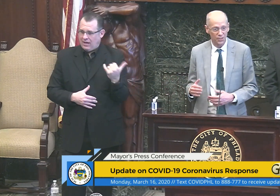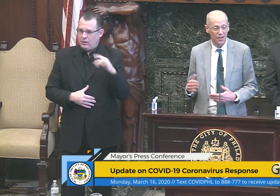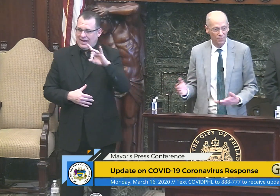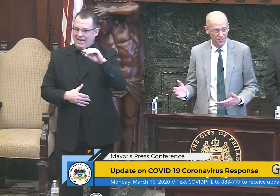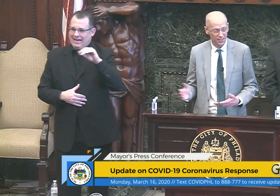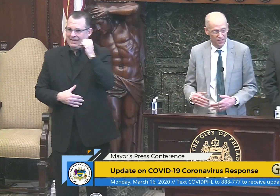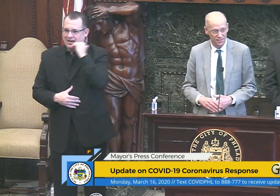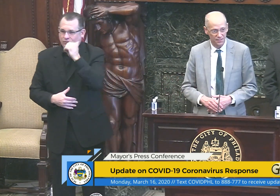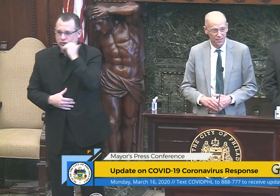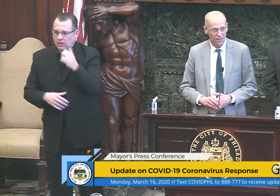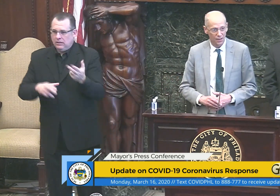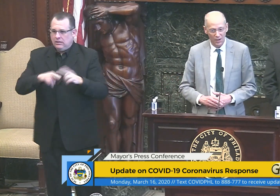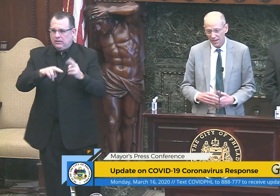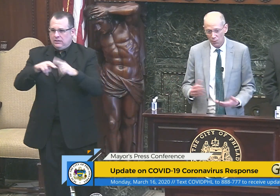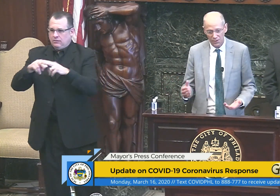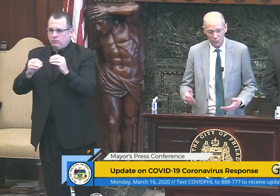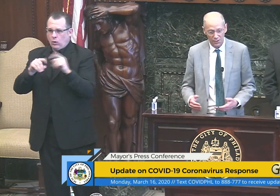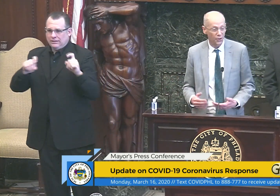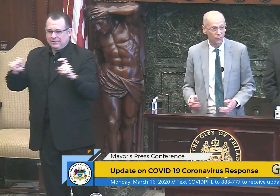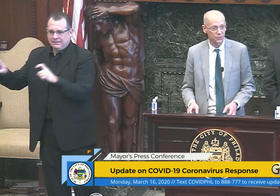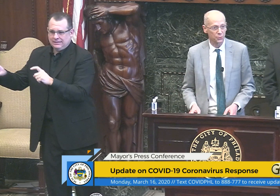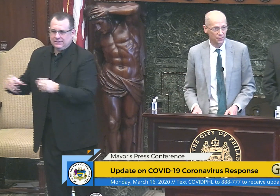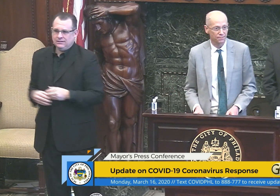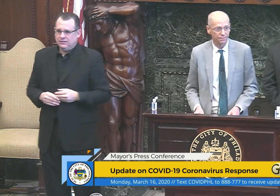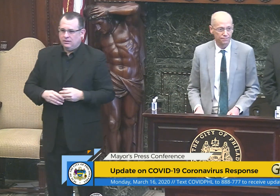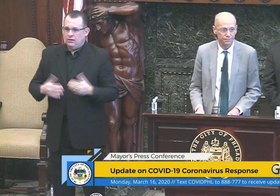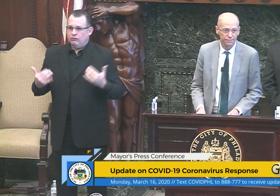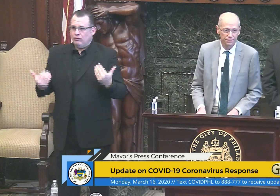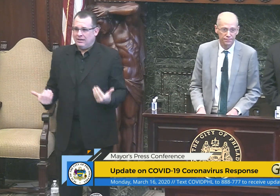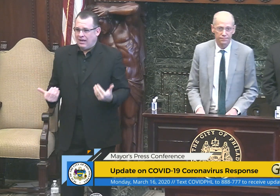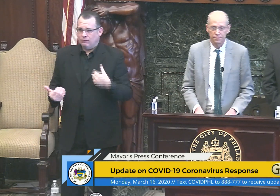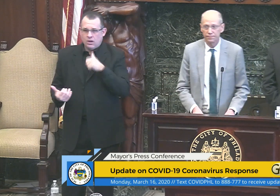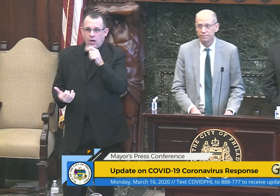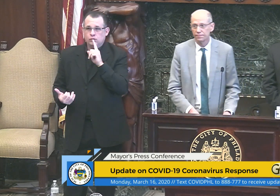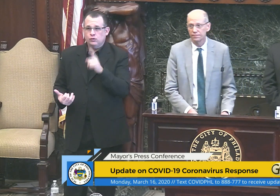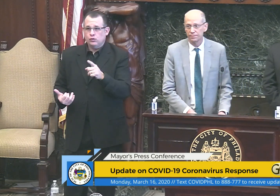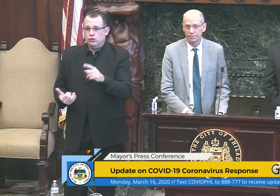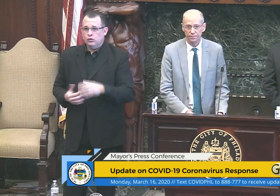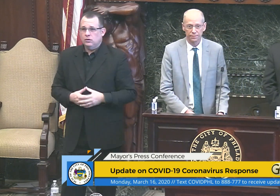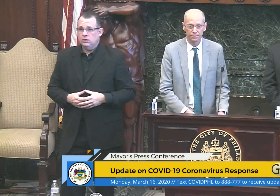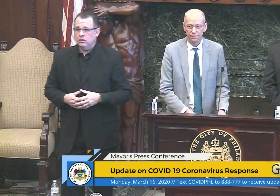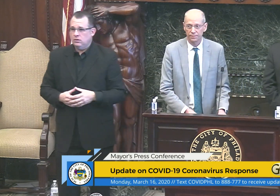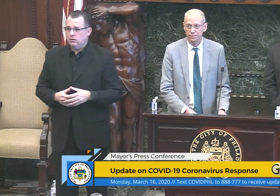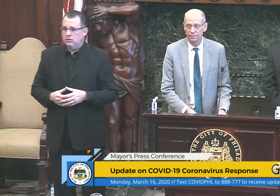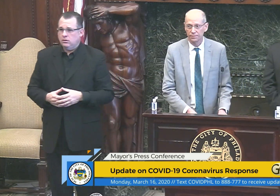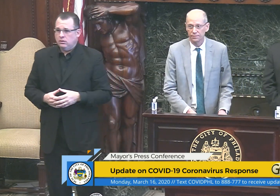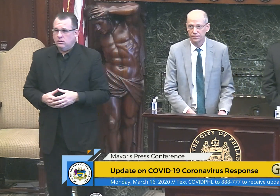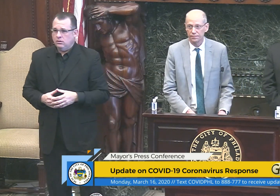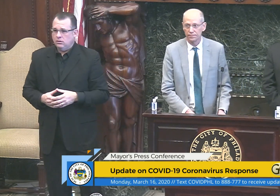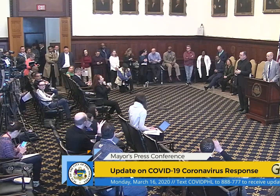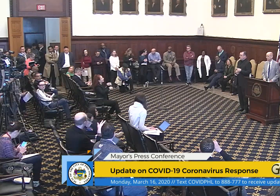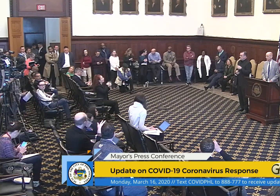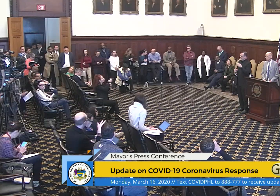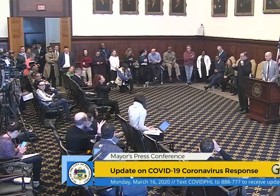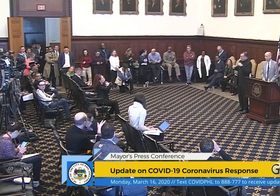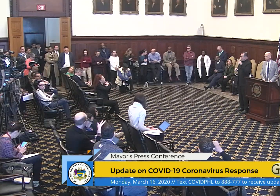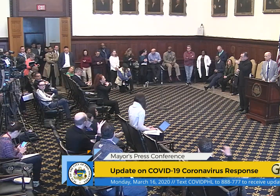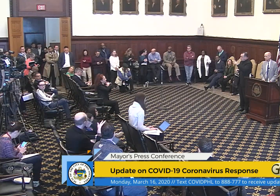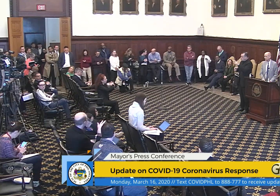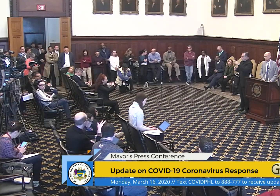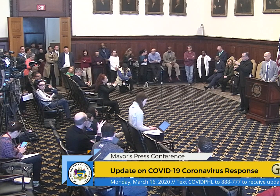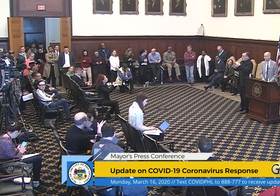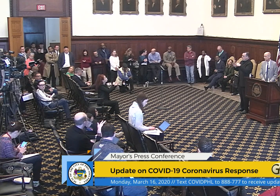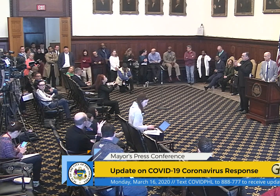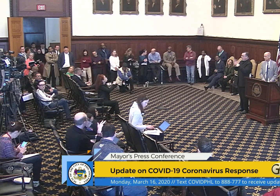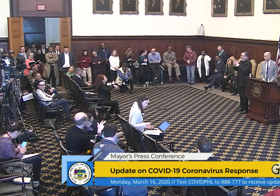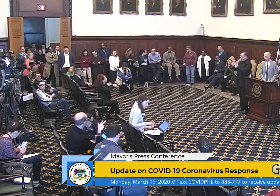confidence that we're not missing cases. Right now, we don't know for sure. Dr. Martin, have you been able to model, the New York